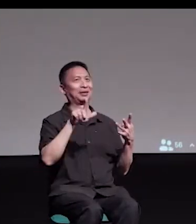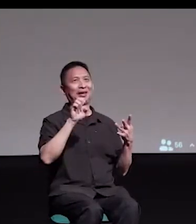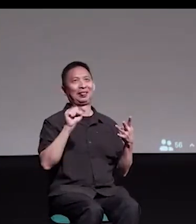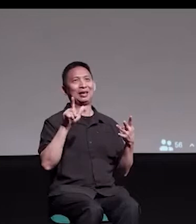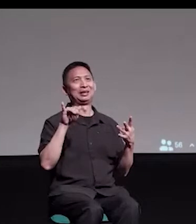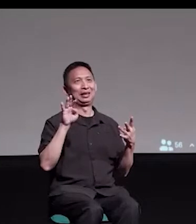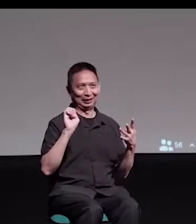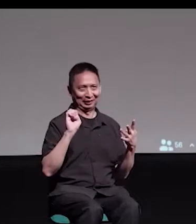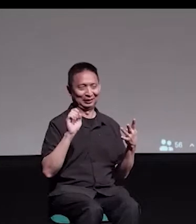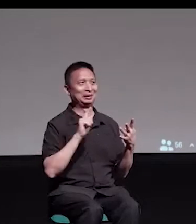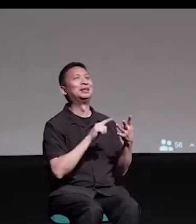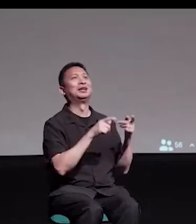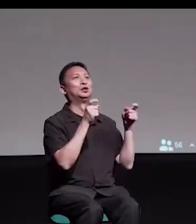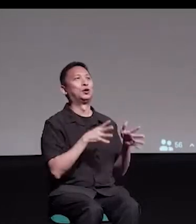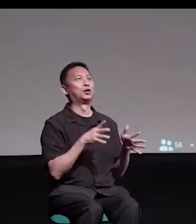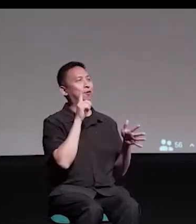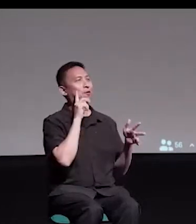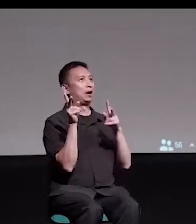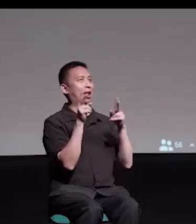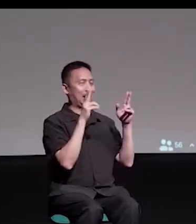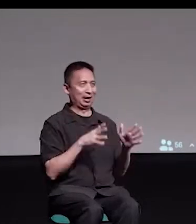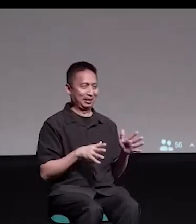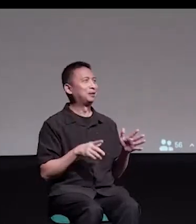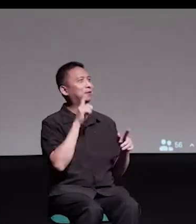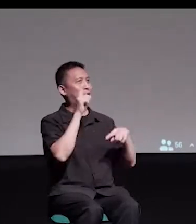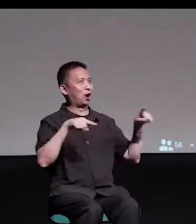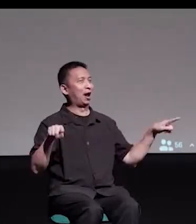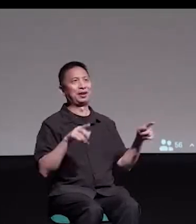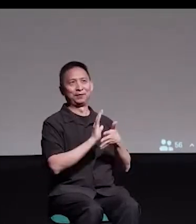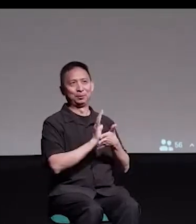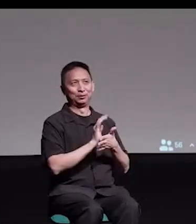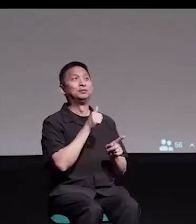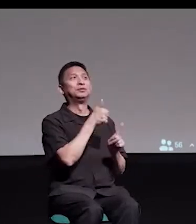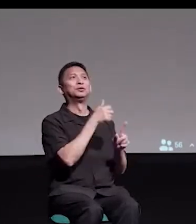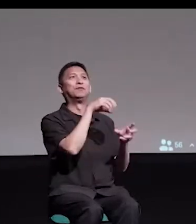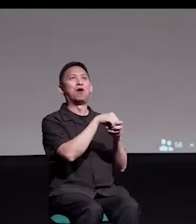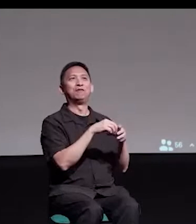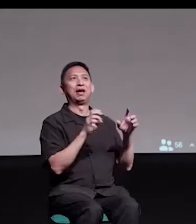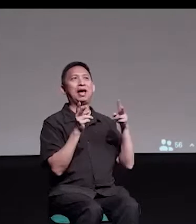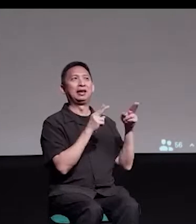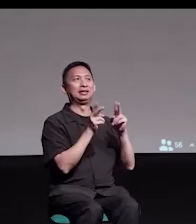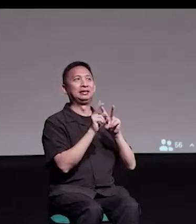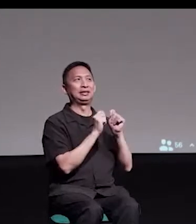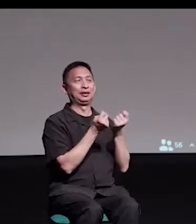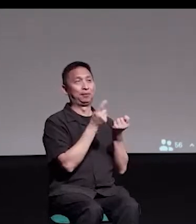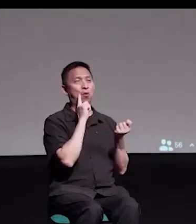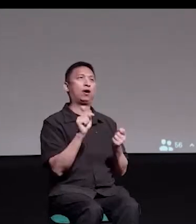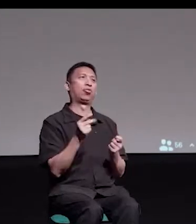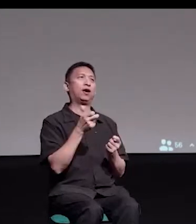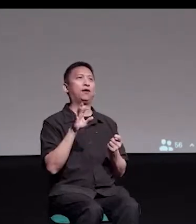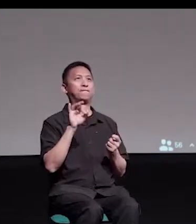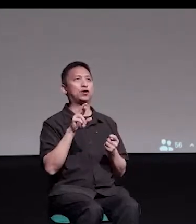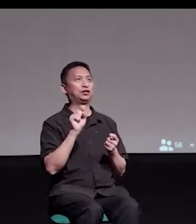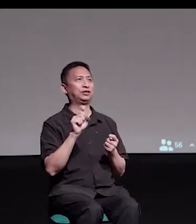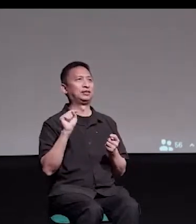Leslie is the director of editing at Contemporary Films. She was on the edit team of The First Step, which we made at Tribeca, and